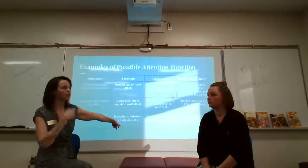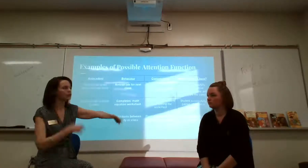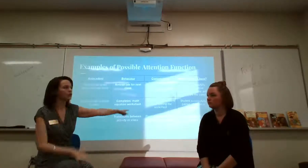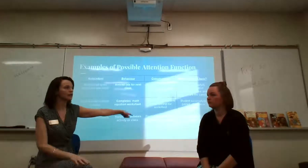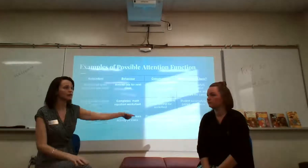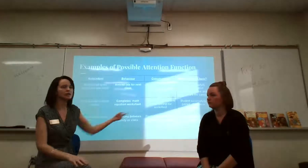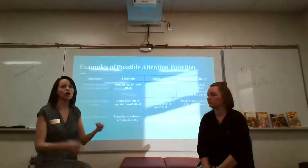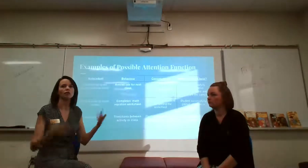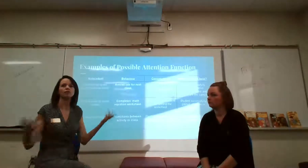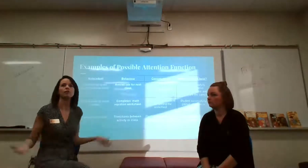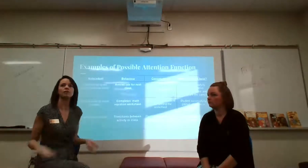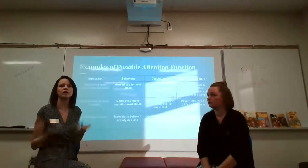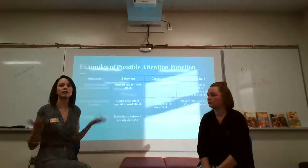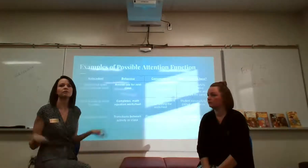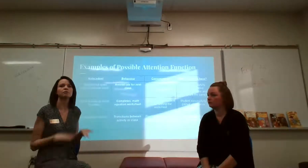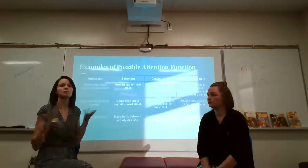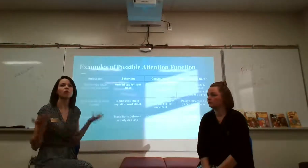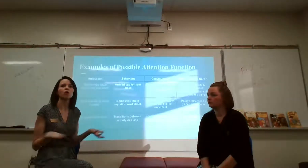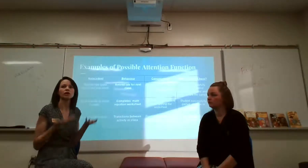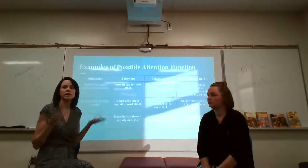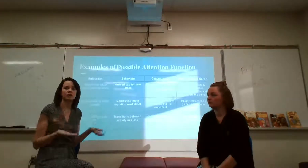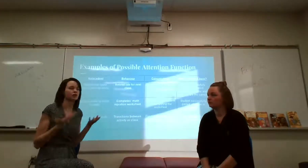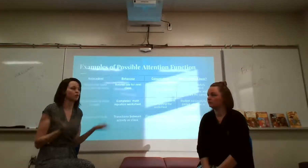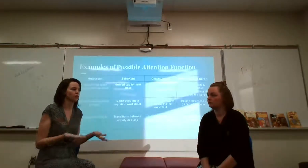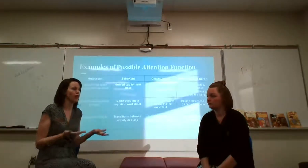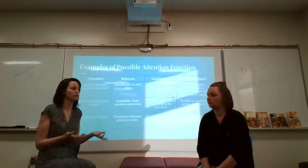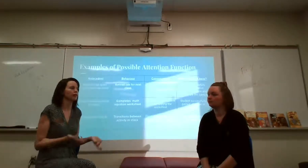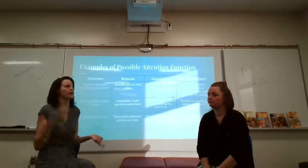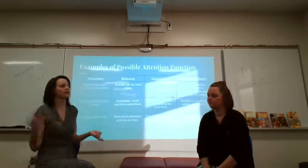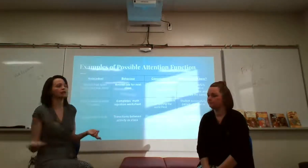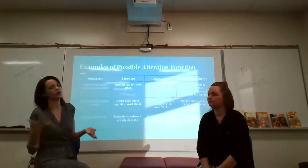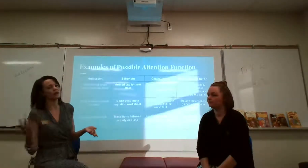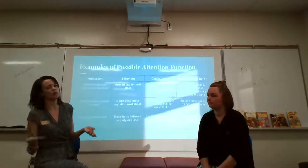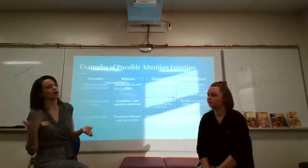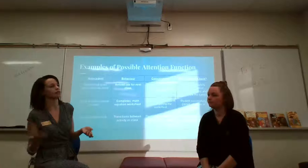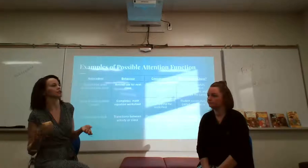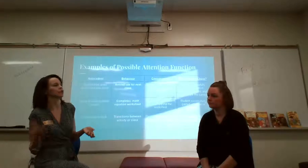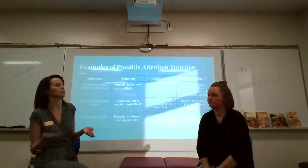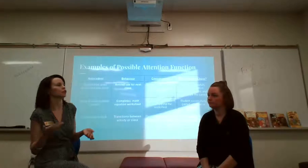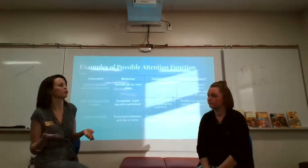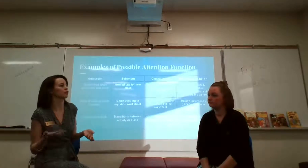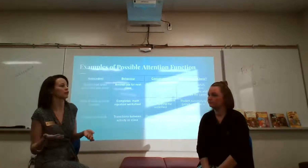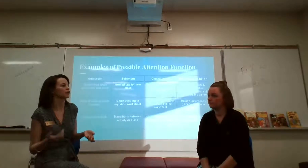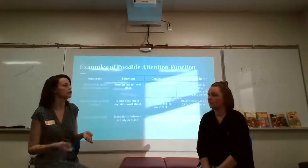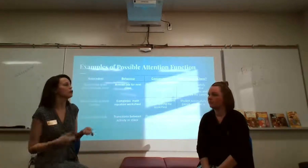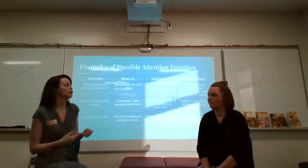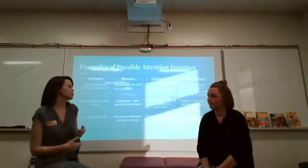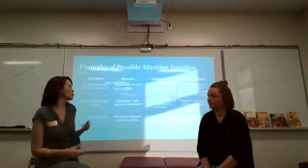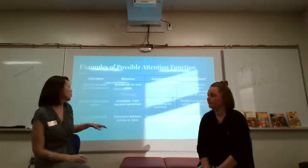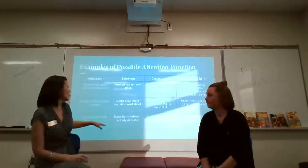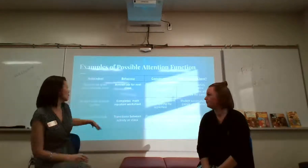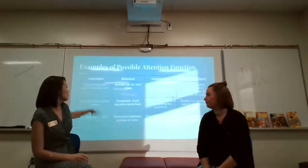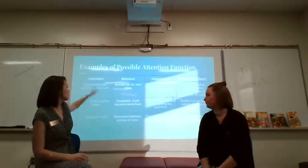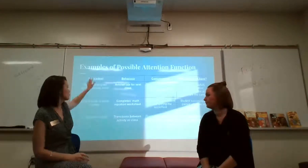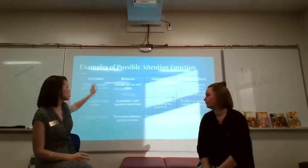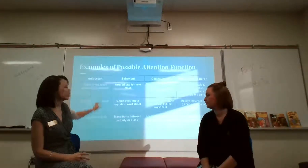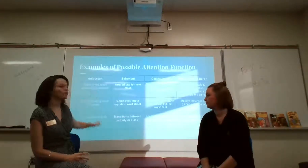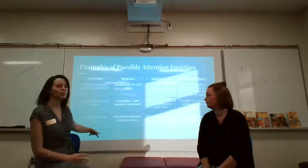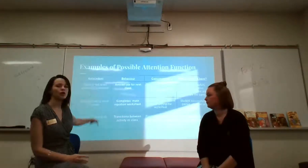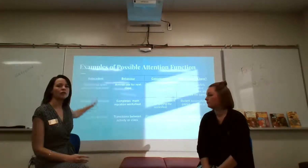of a sudden in the C column, somebody gives me more attention for that than they did when I was transitioning appropriately. Yeah. So when we put all of our prompts